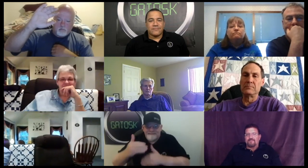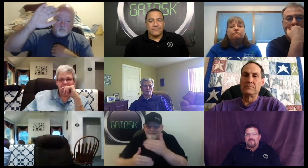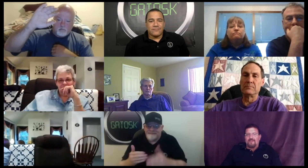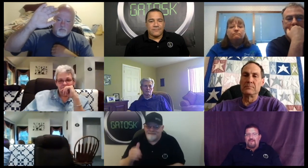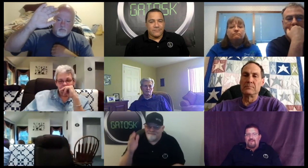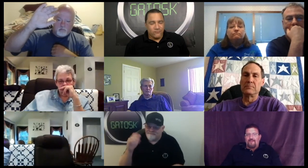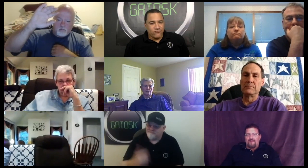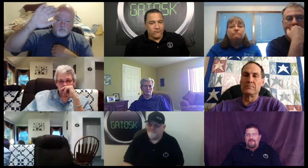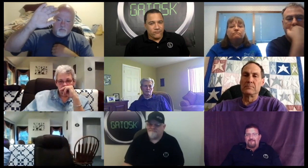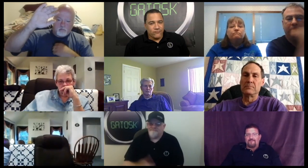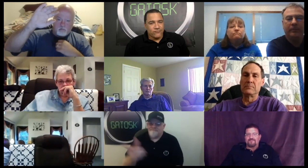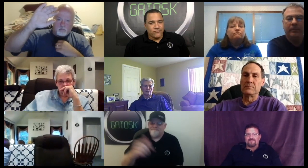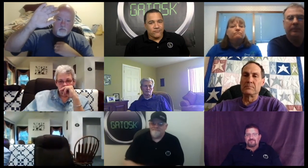keep it streamlined. And